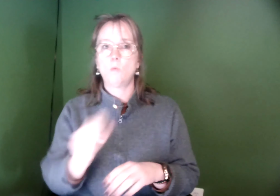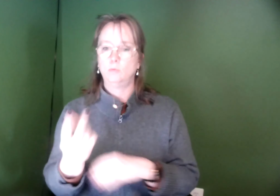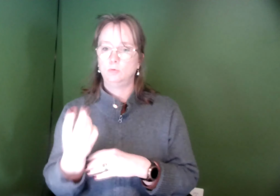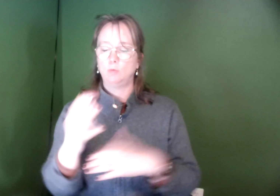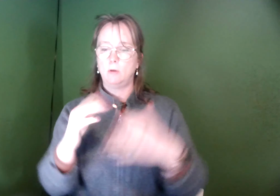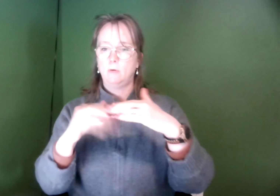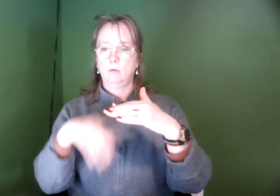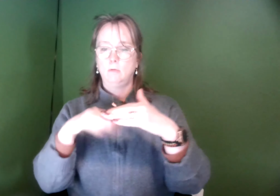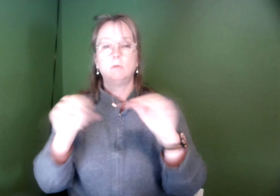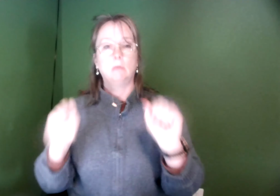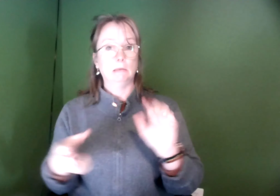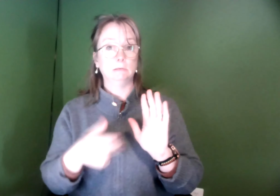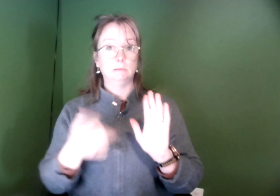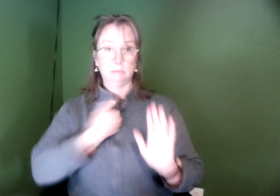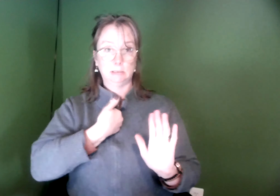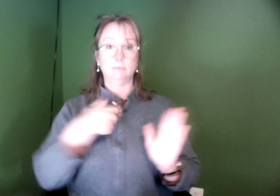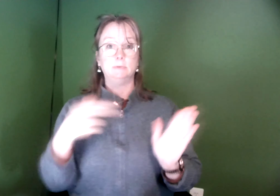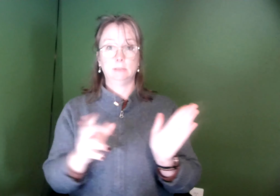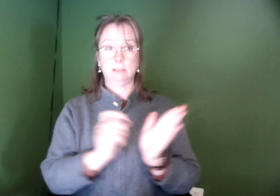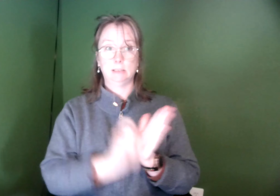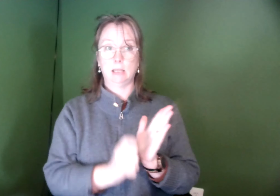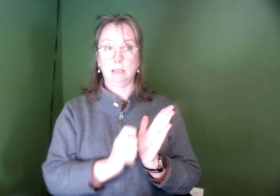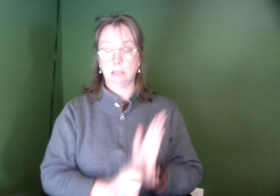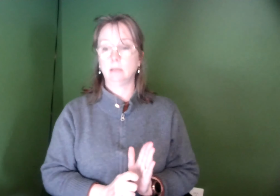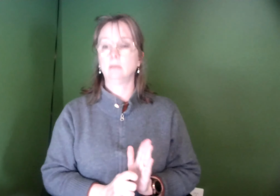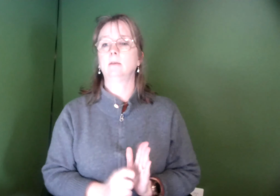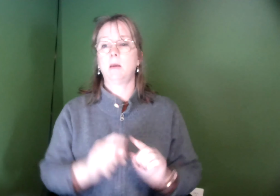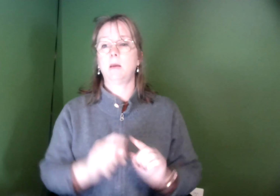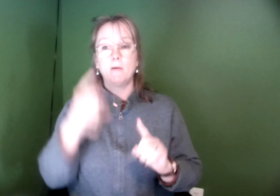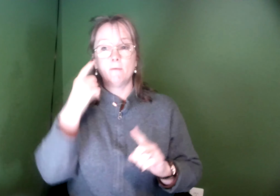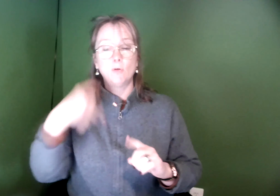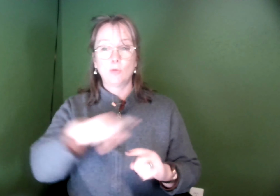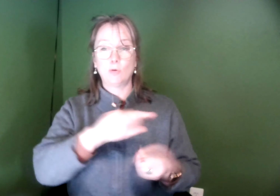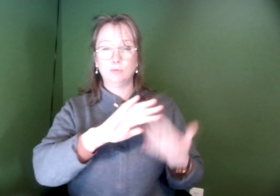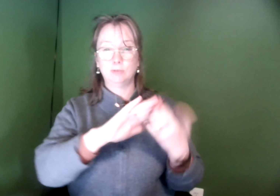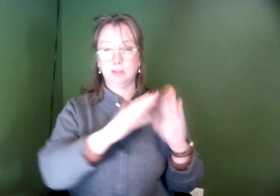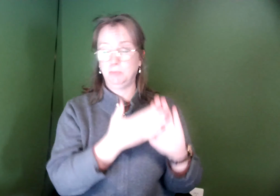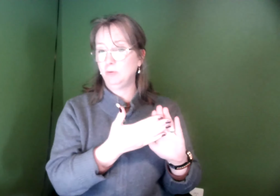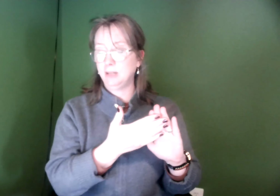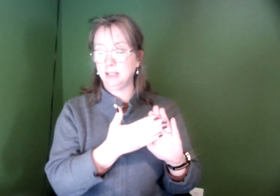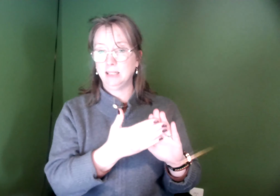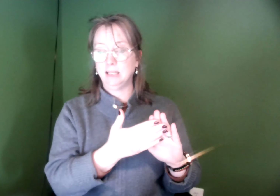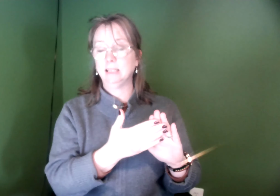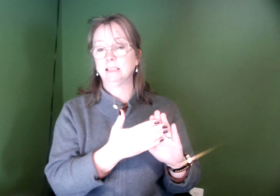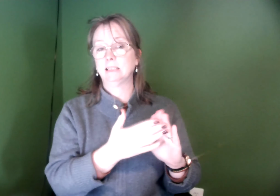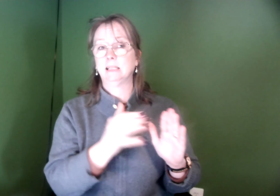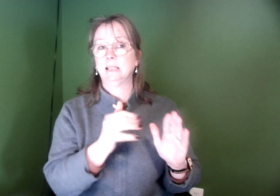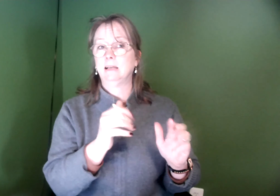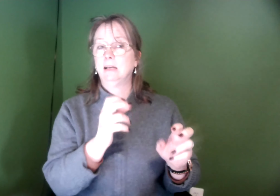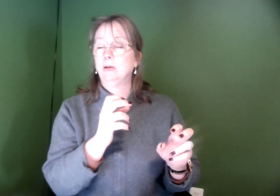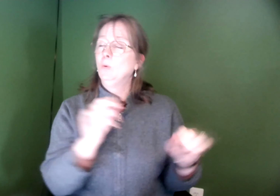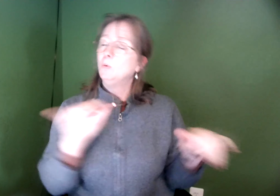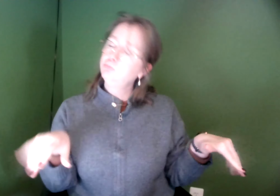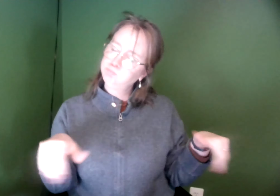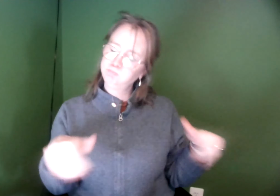for those marginalized communities, it's hard enough for them to come out and ask for help for mental health care. I